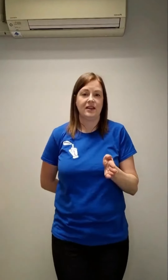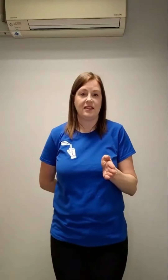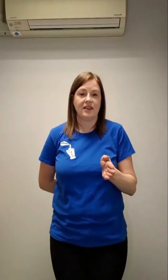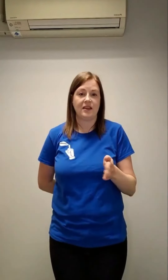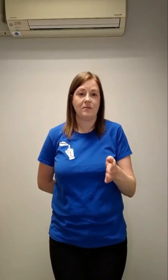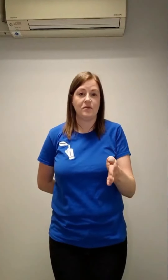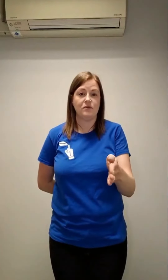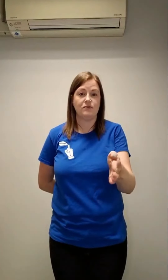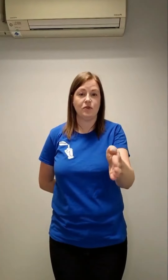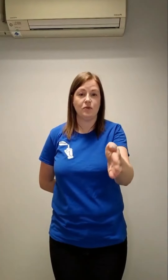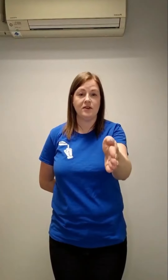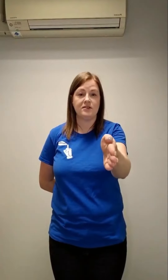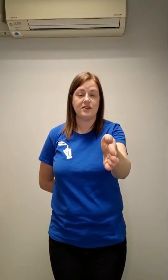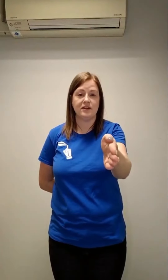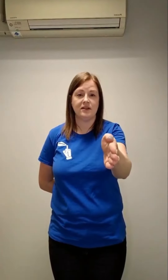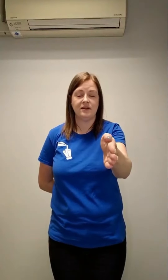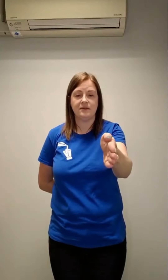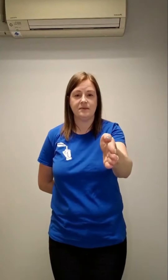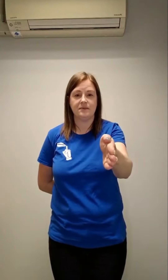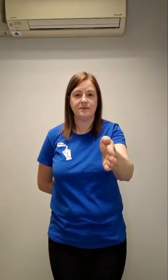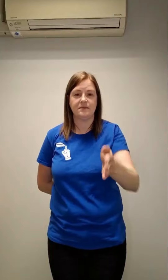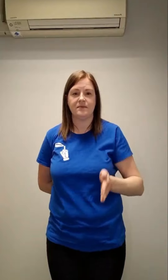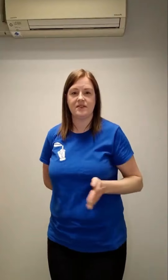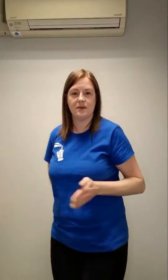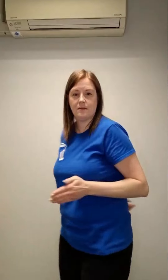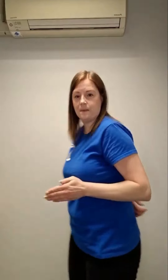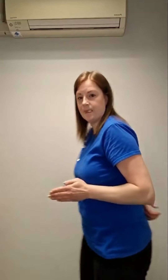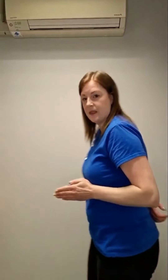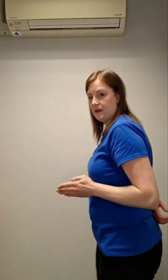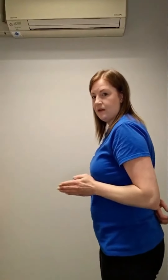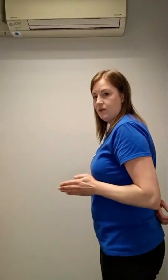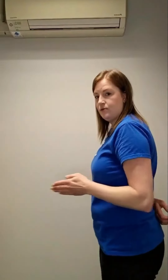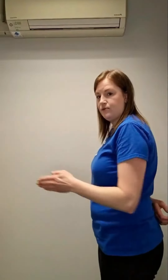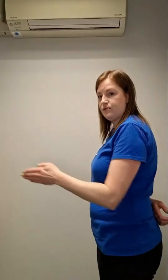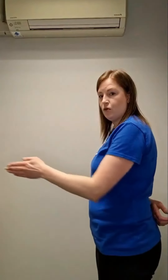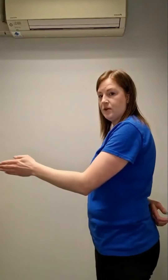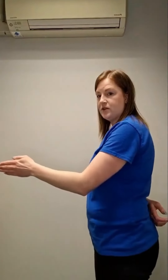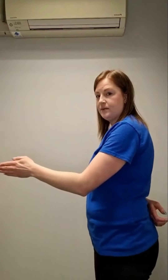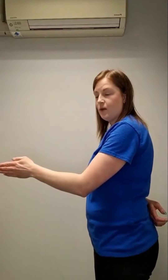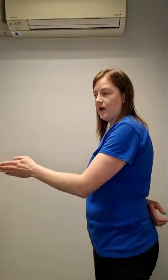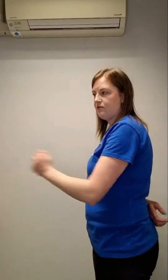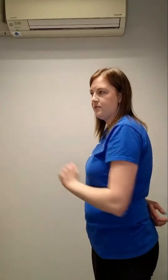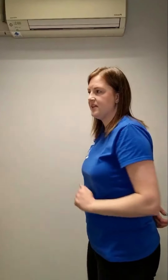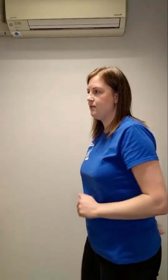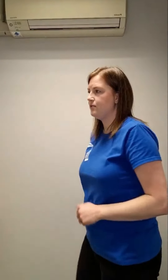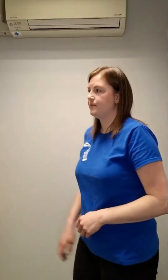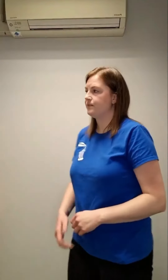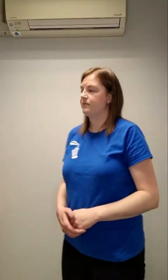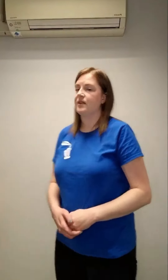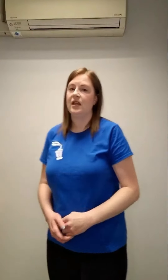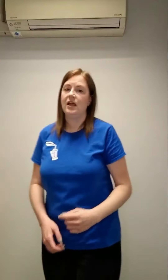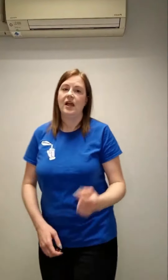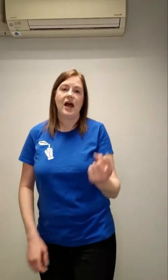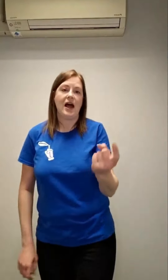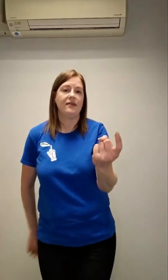They can move forward. So forward, away from yourself. And they